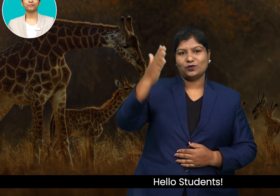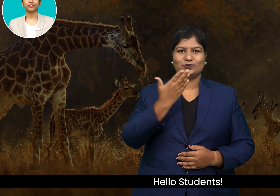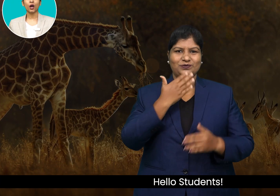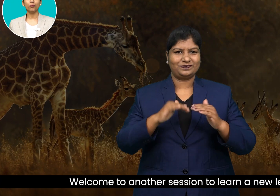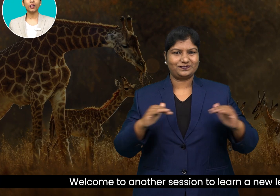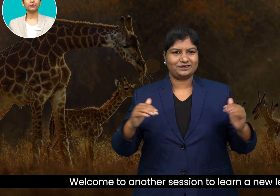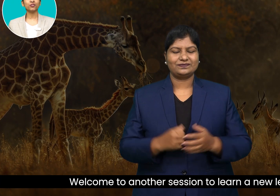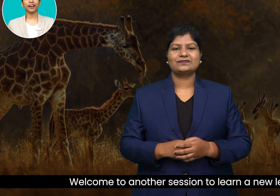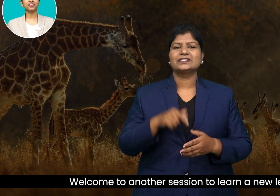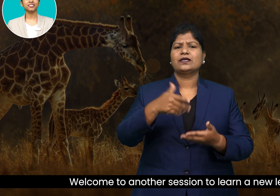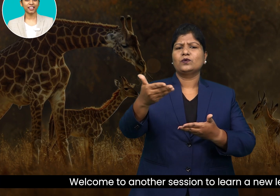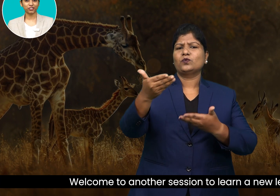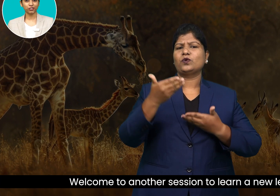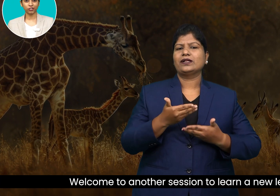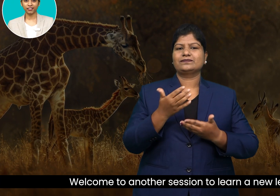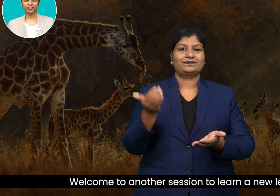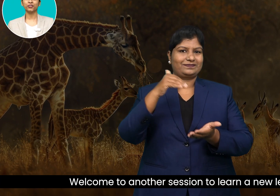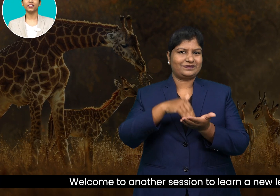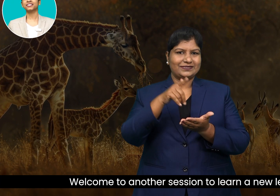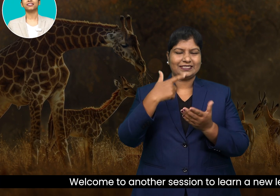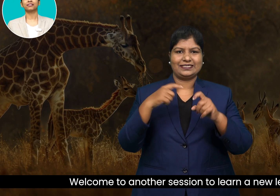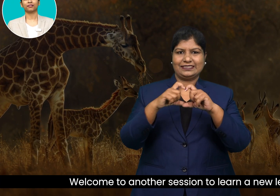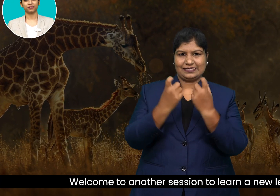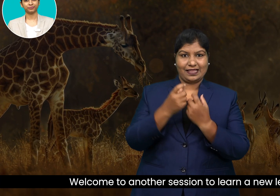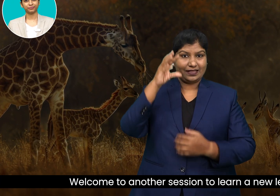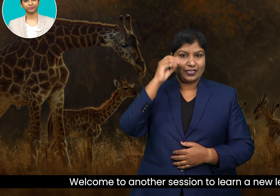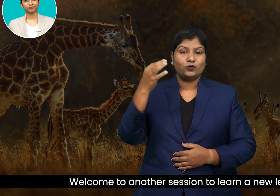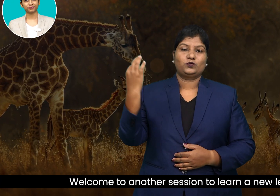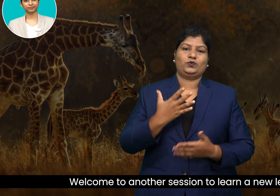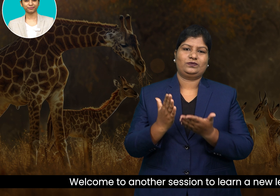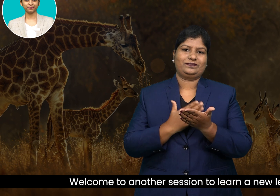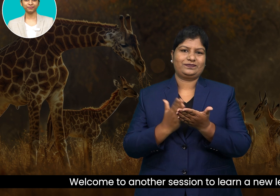students. Welcome to another session to learn a new lesson.